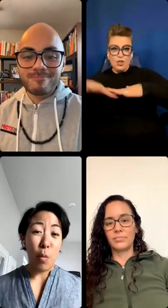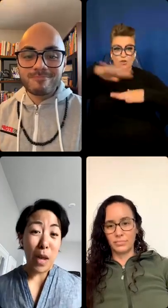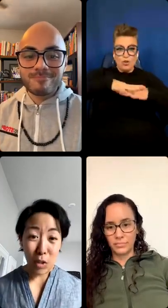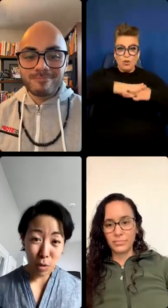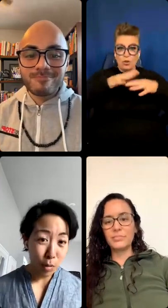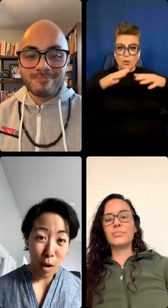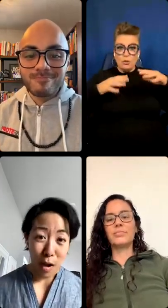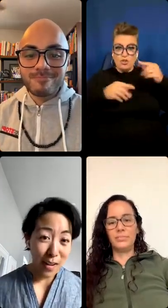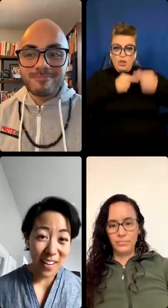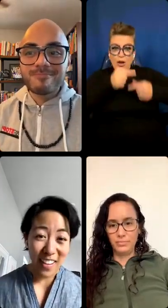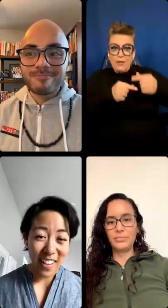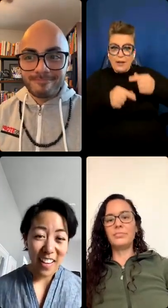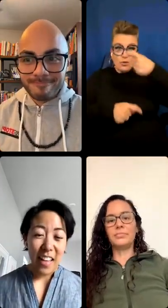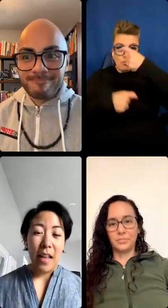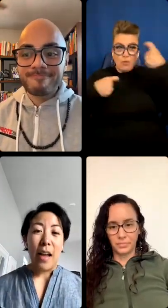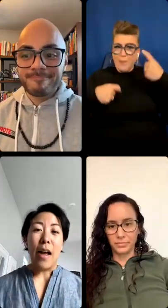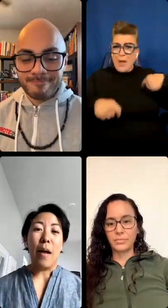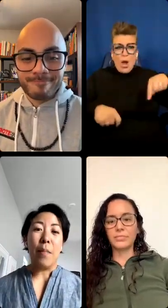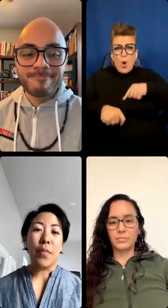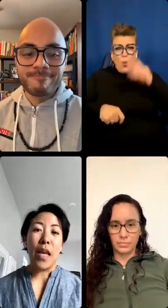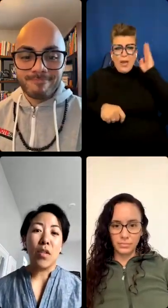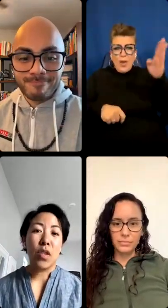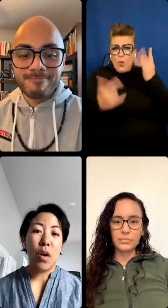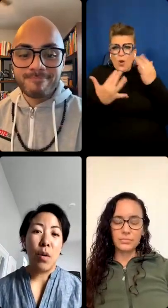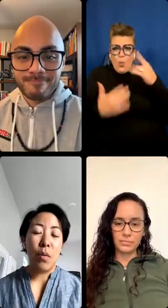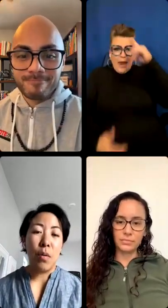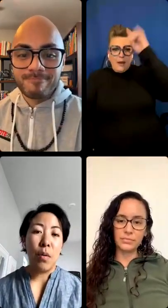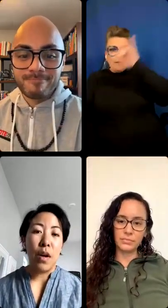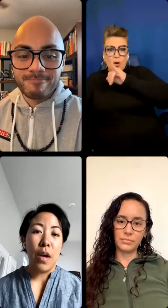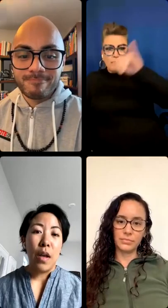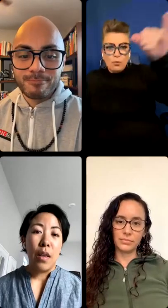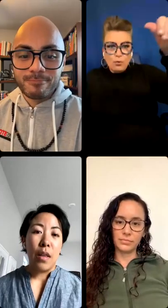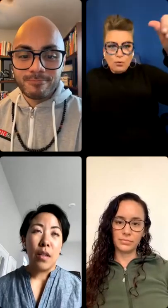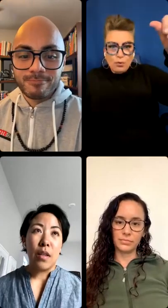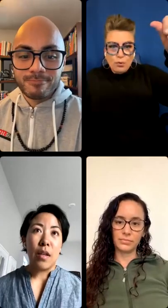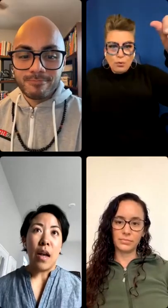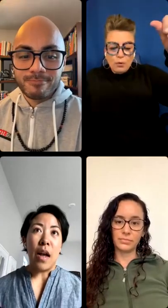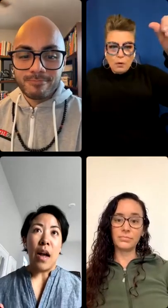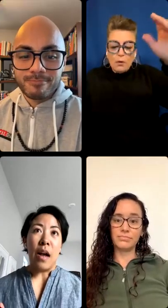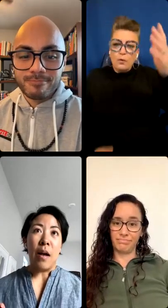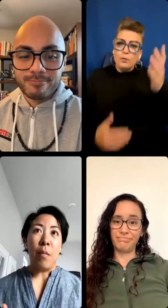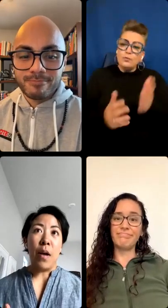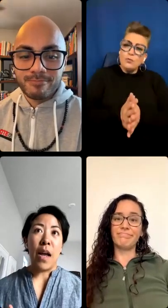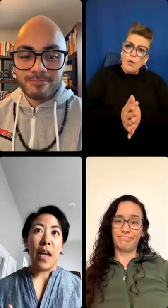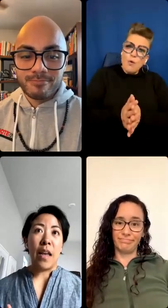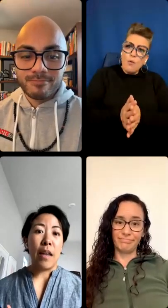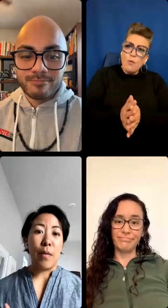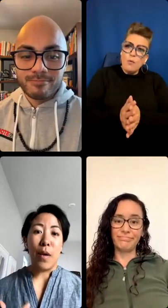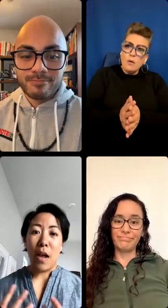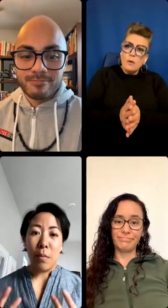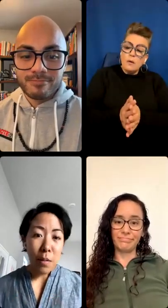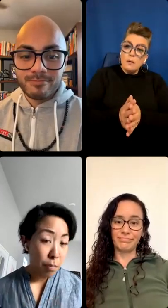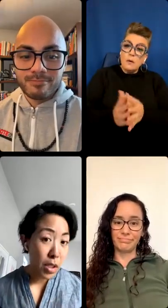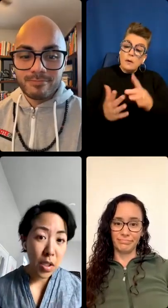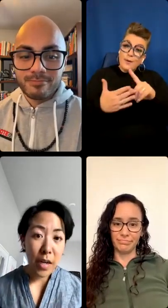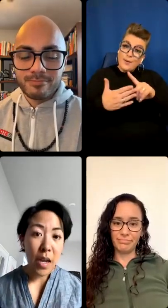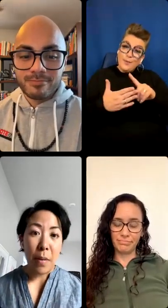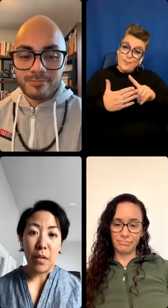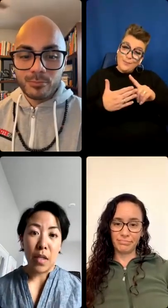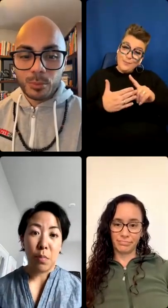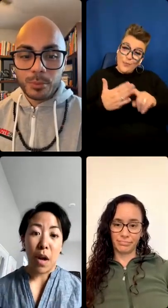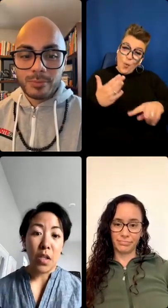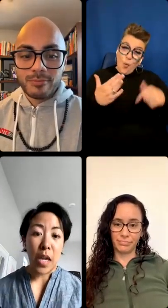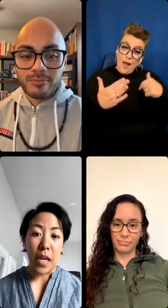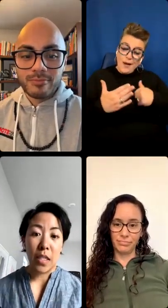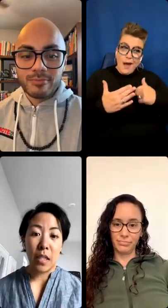wait way too long. And so what I'm appreciating